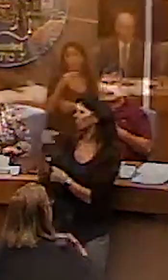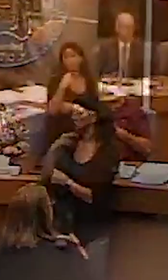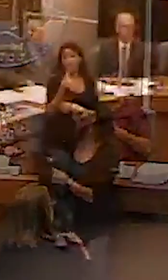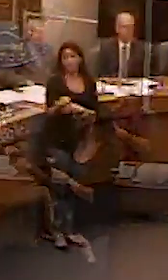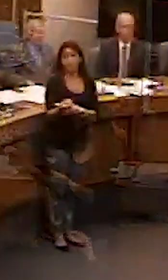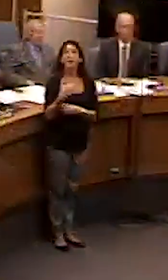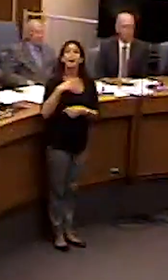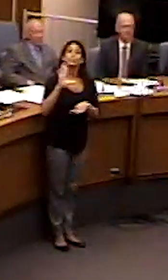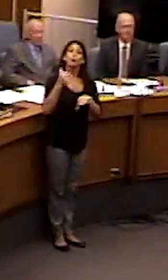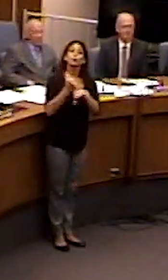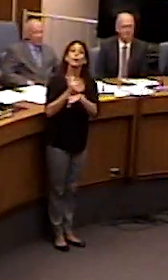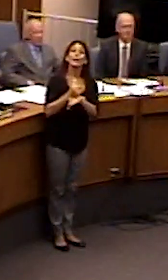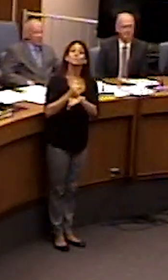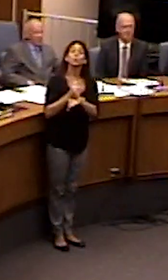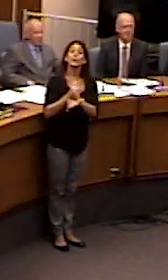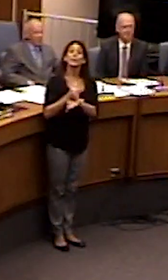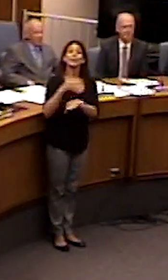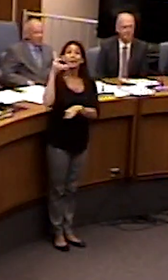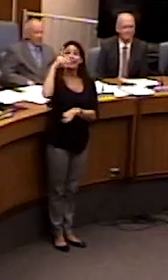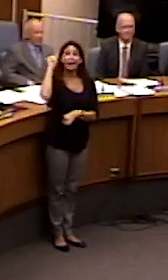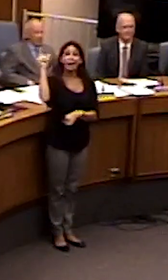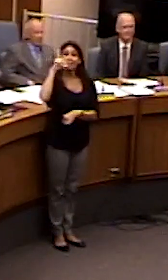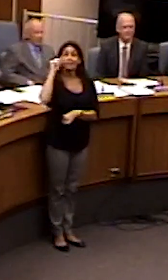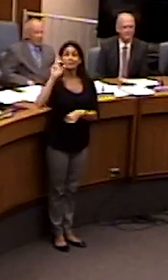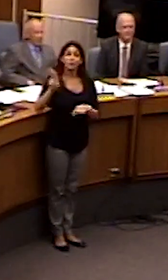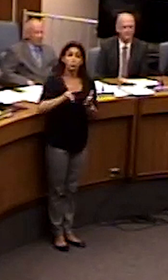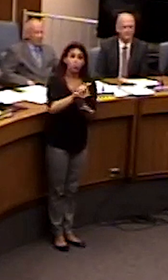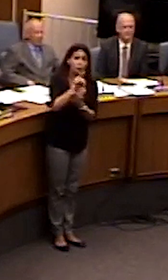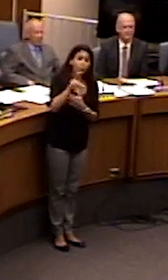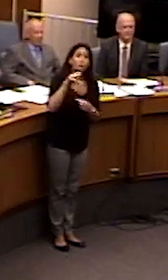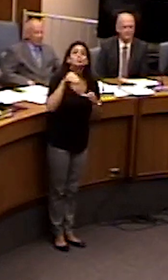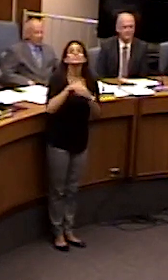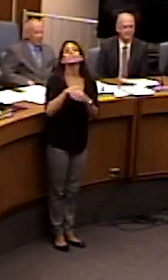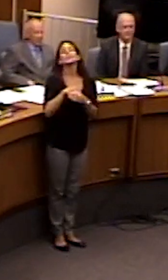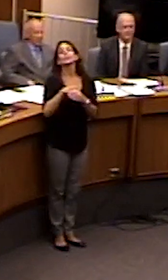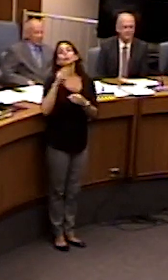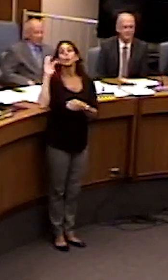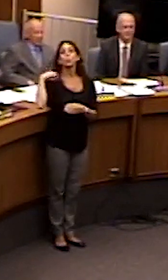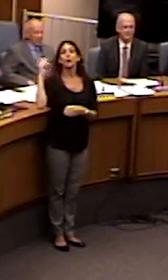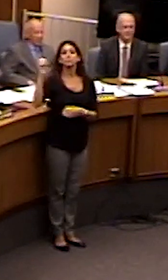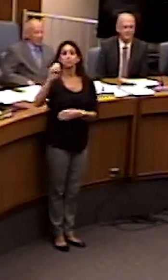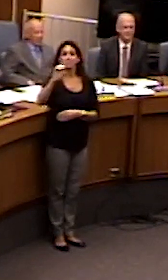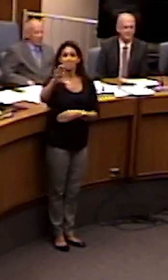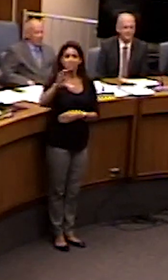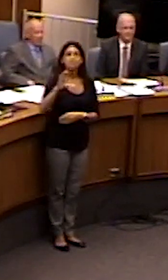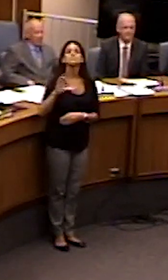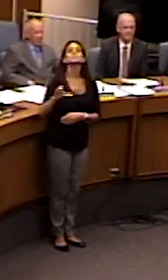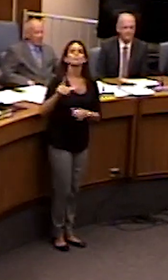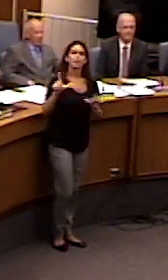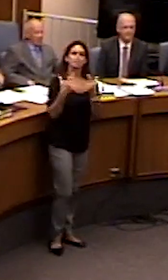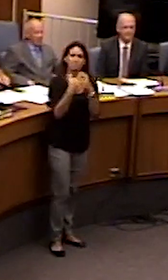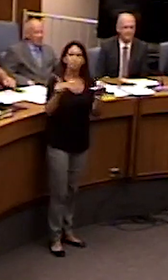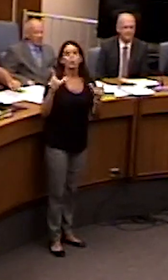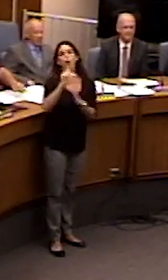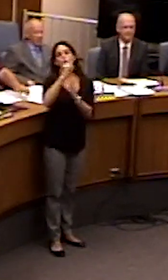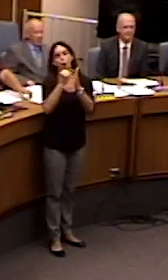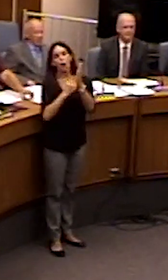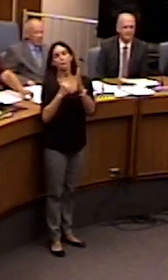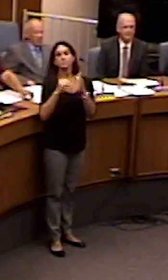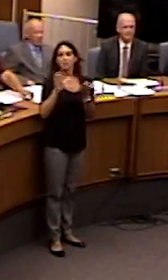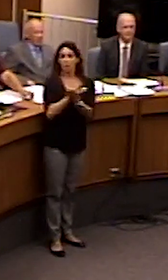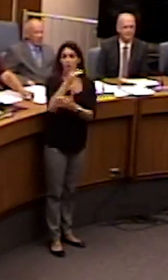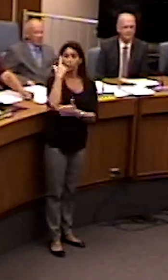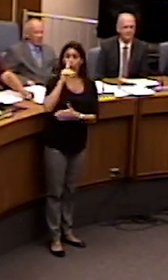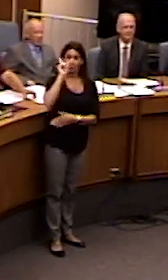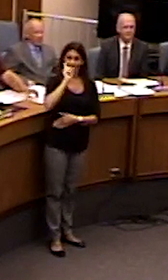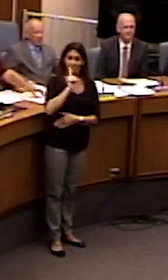I'm a graduate of Gallaudet University in Washington, D.C., the only liberal arts college in the world for the deaf.